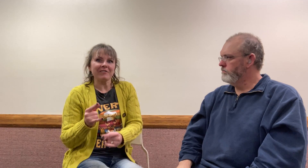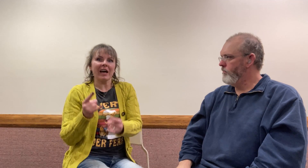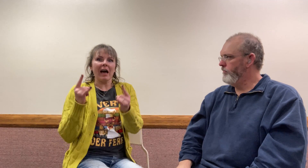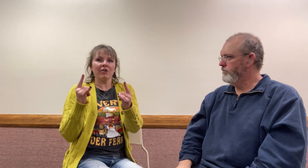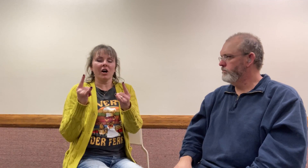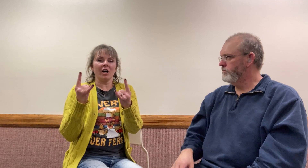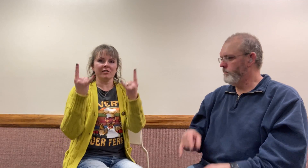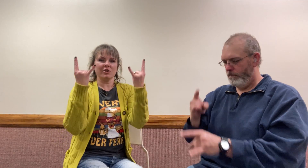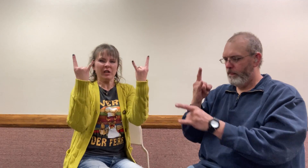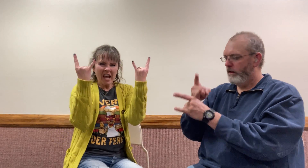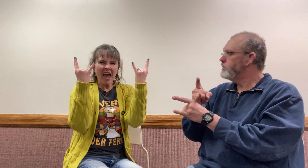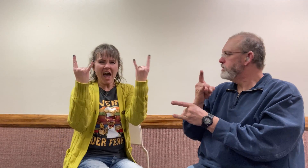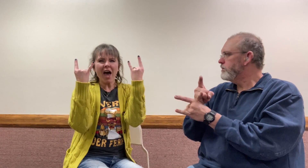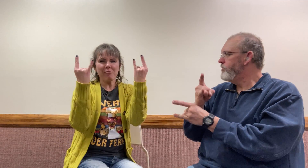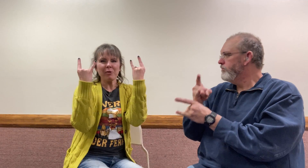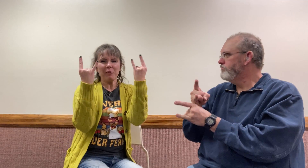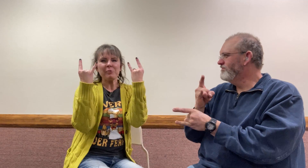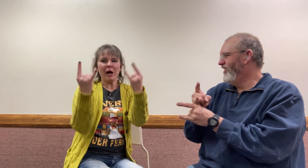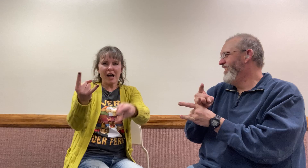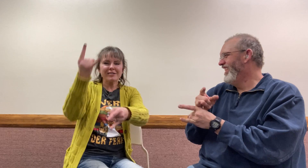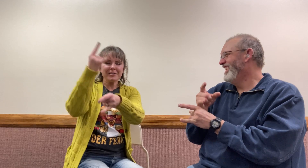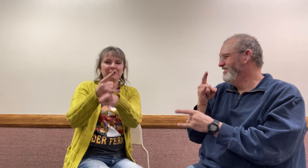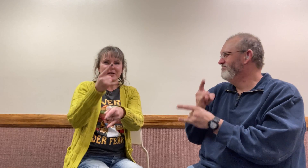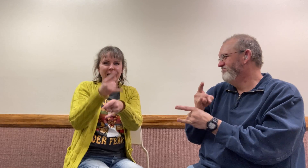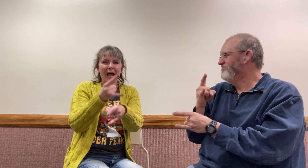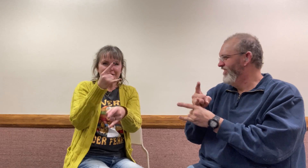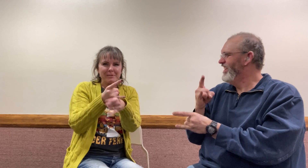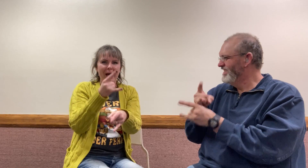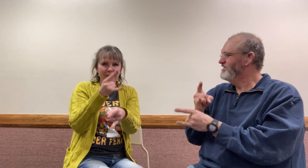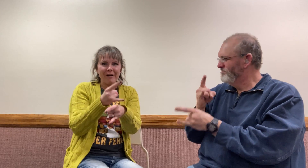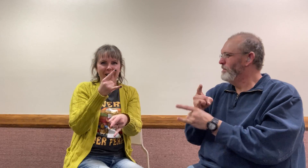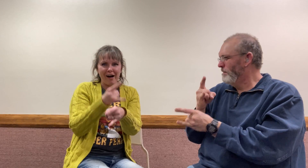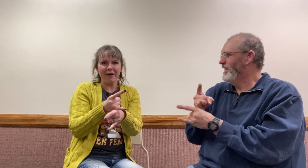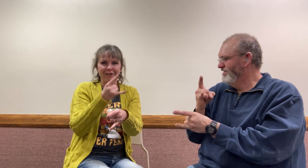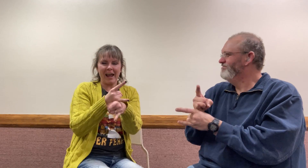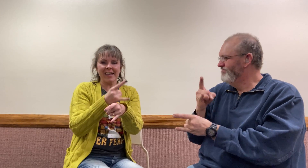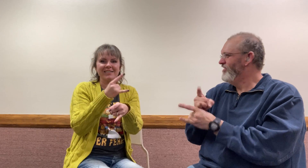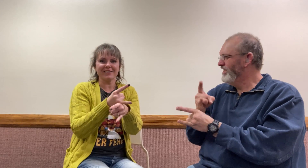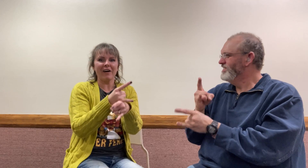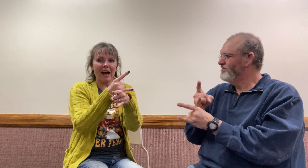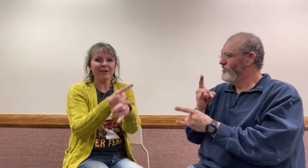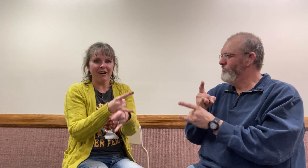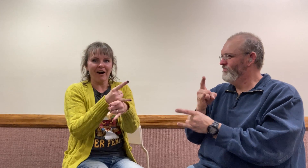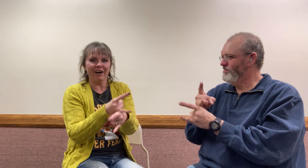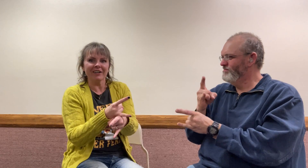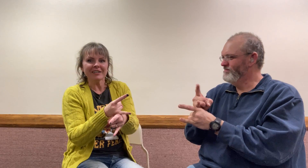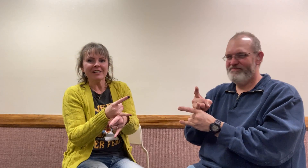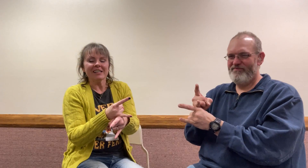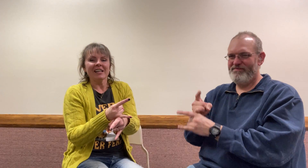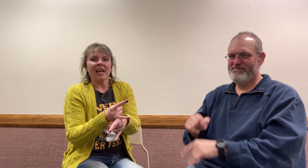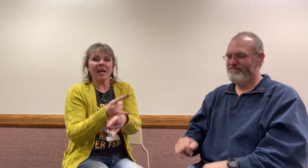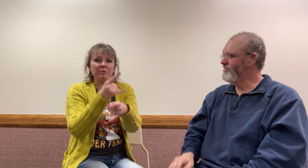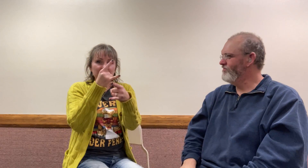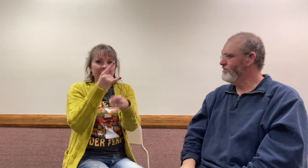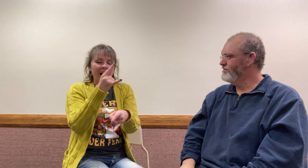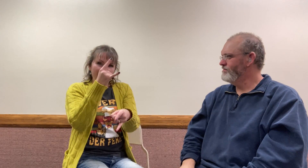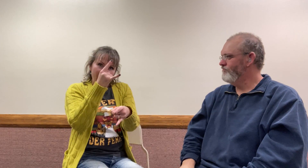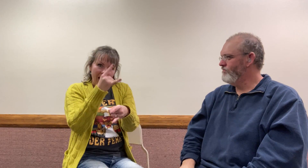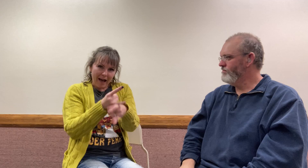got alcohol. So yeah, we're going to a concert and we're going to have some alcohol, right? So alcohol. And when we are having